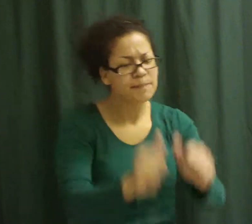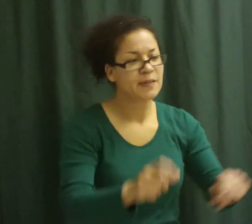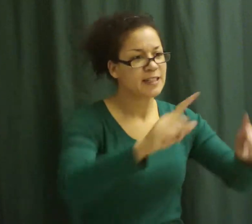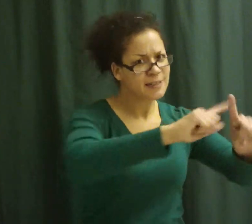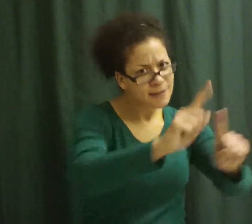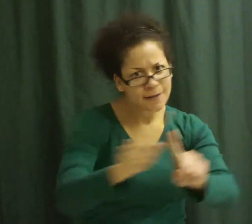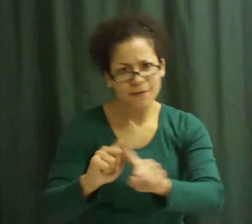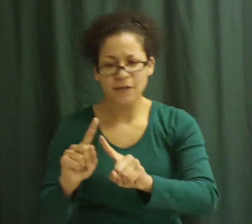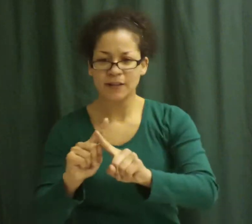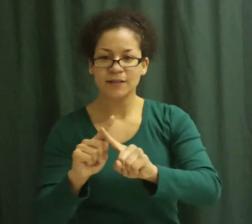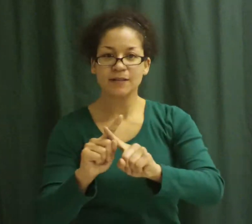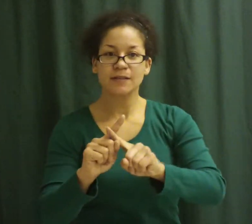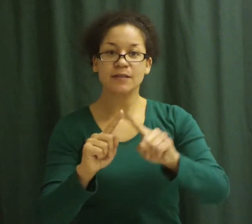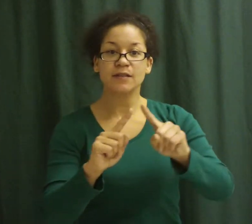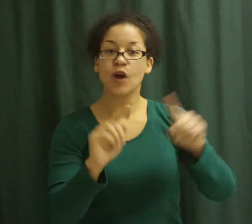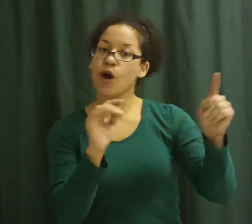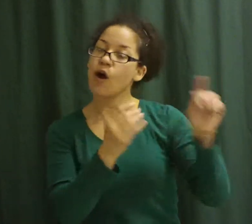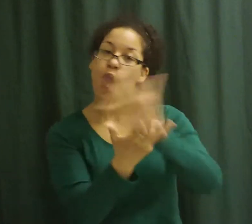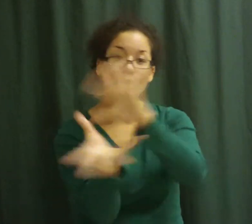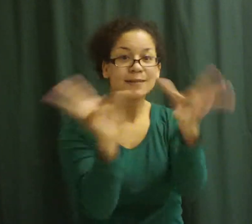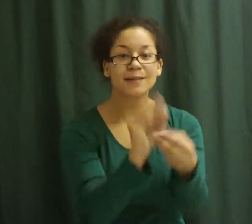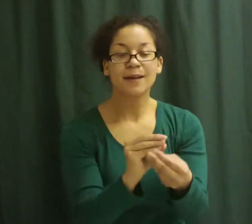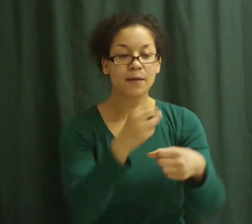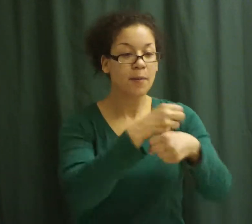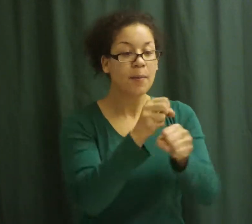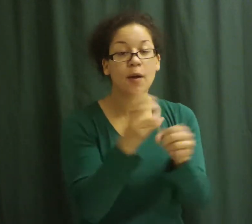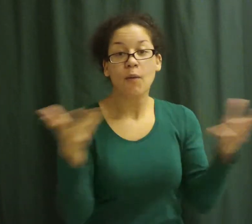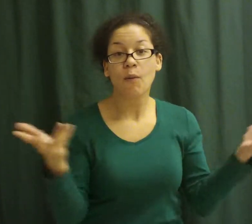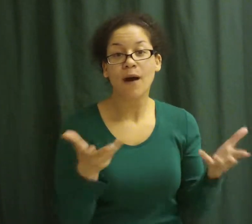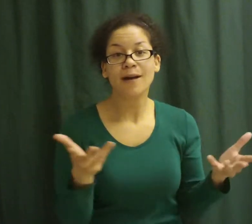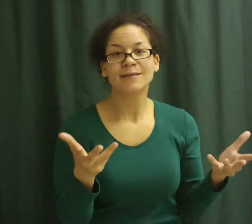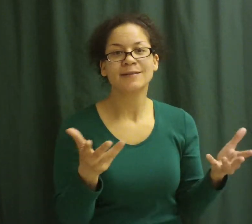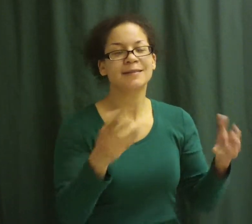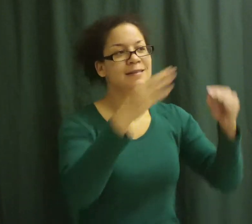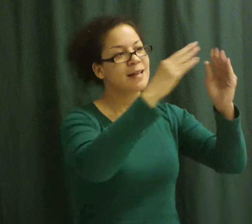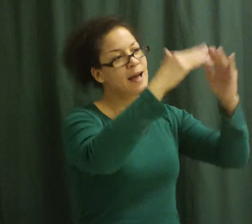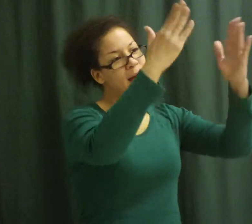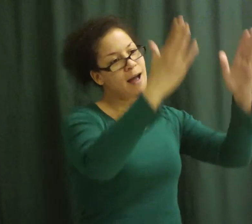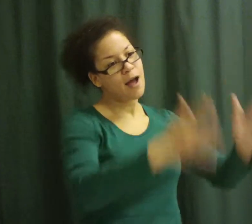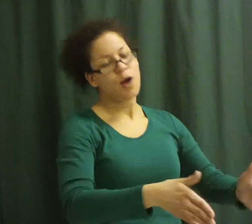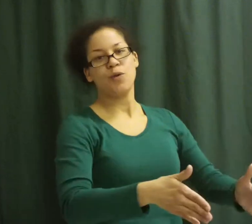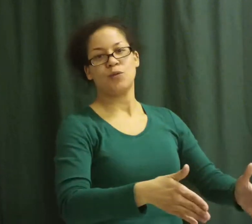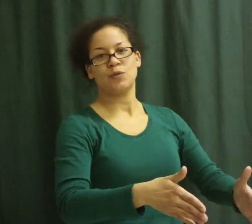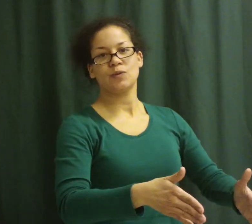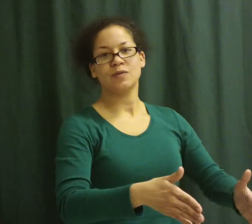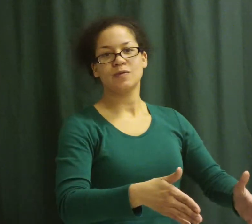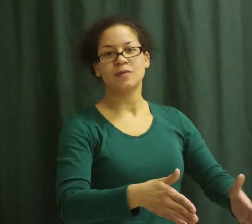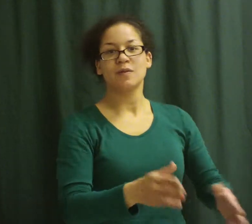were pretty, like the sun, a boat,